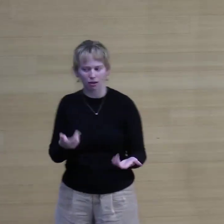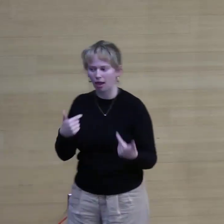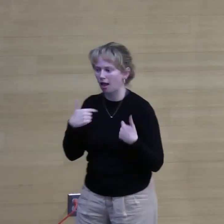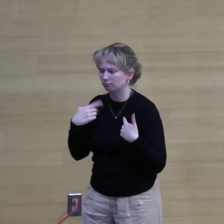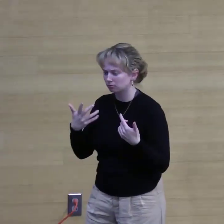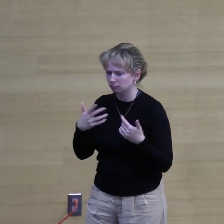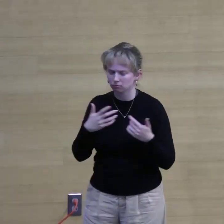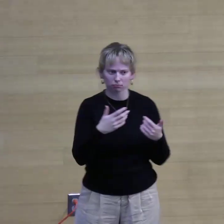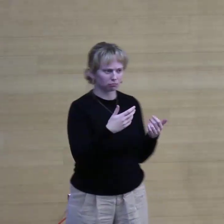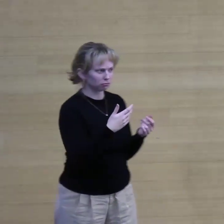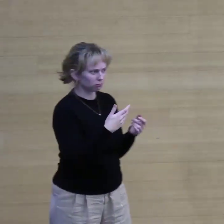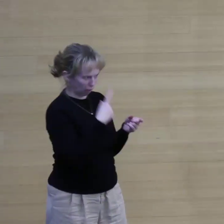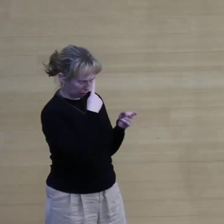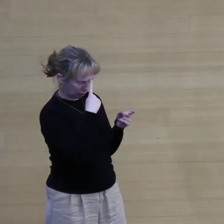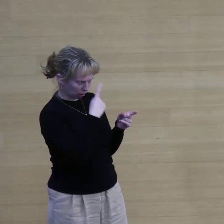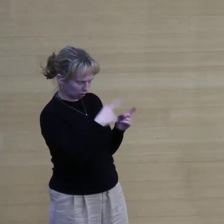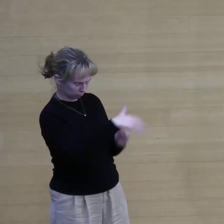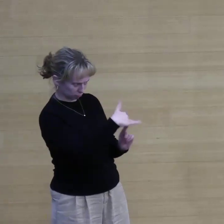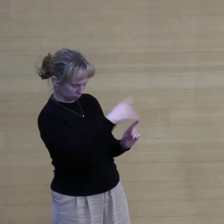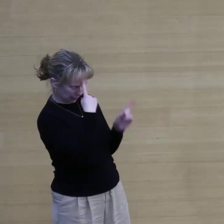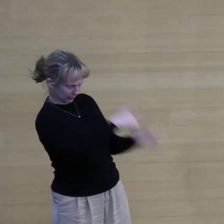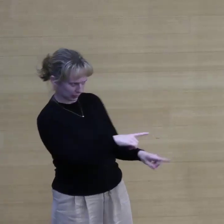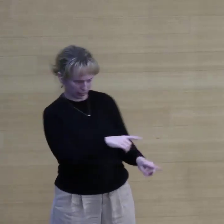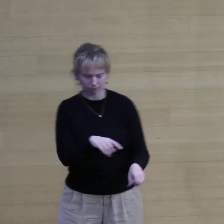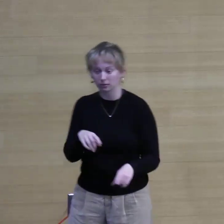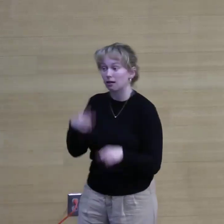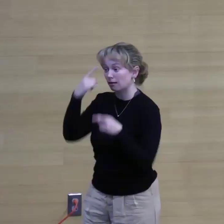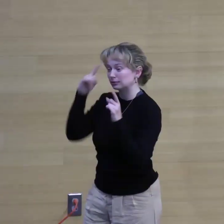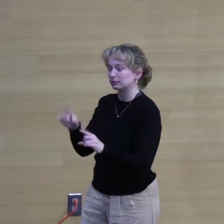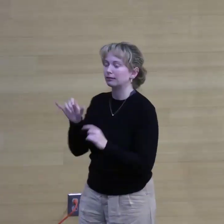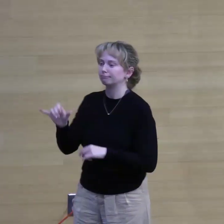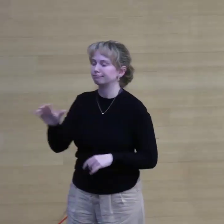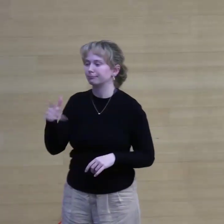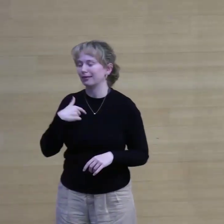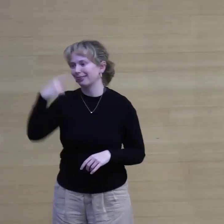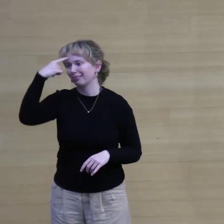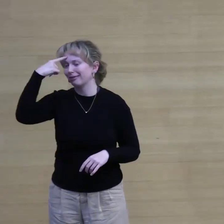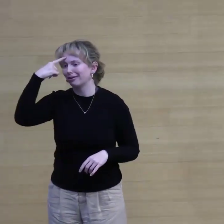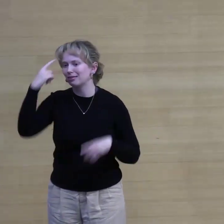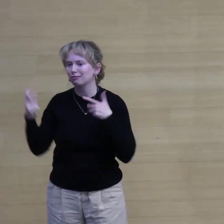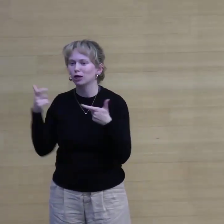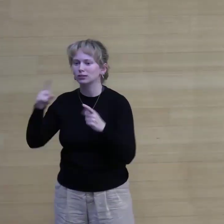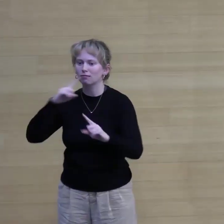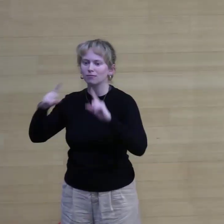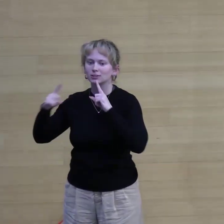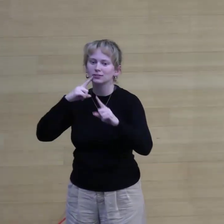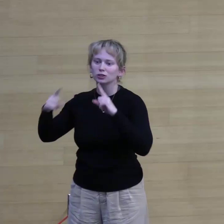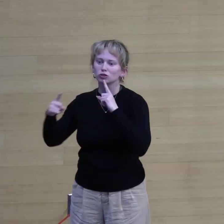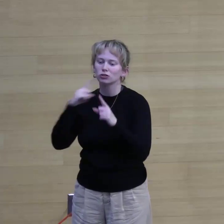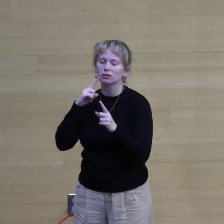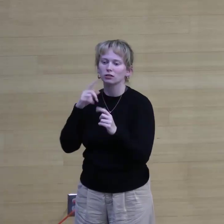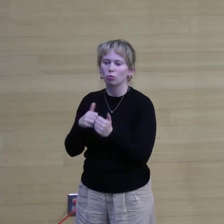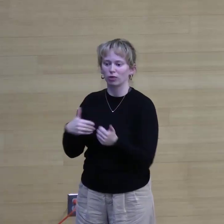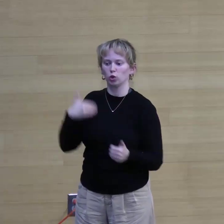Around consent. Around consent. Yeah. So I think the biggest conversation I have, whether it's with